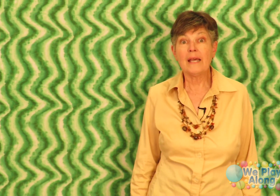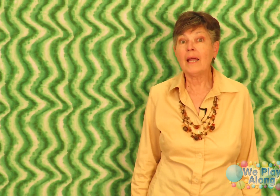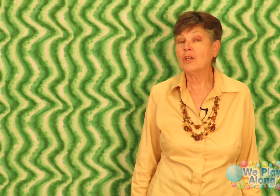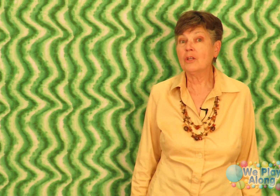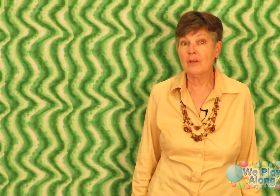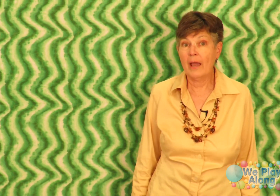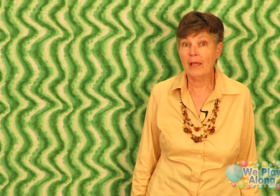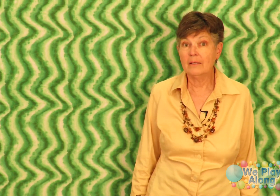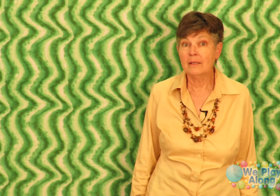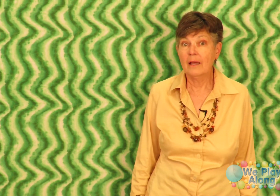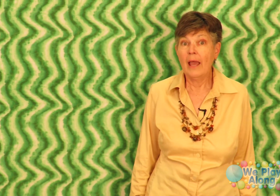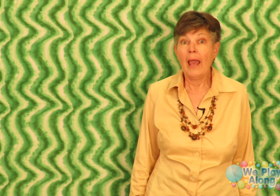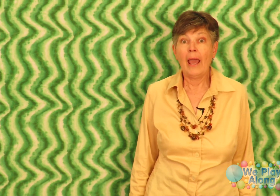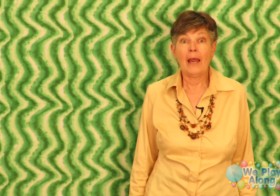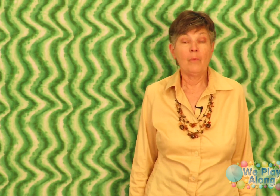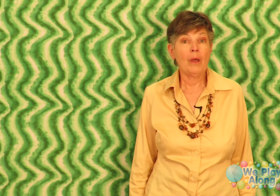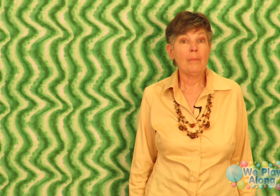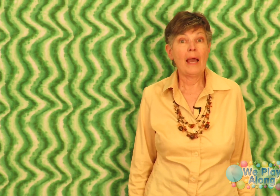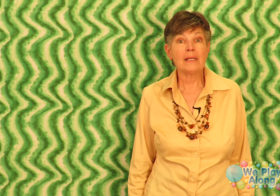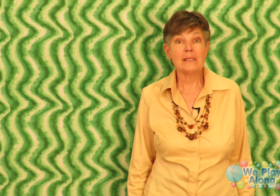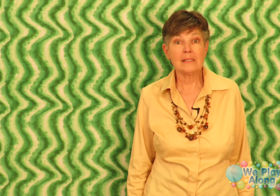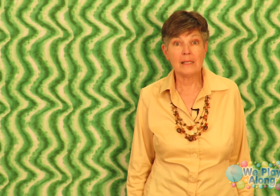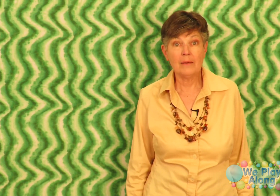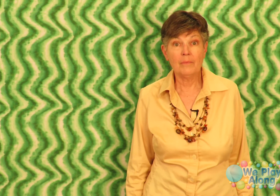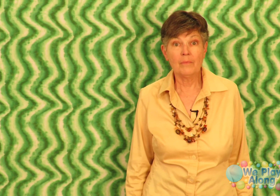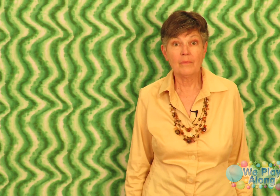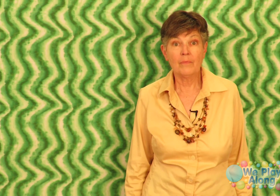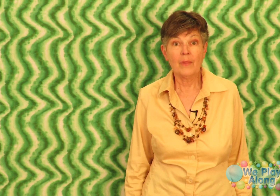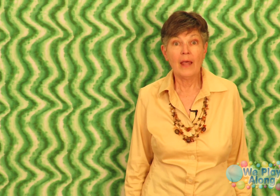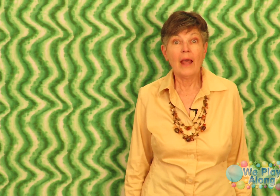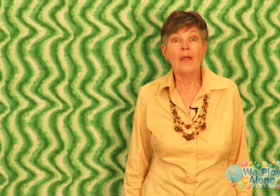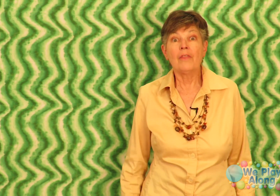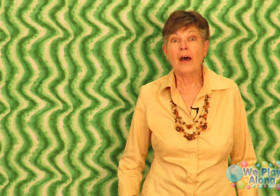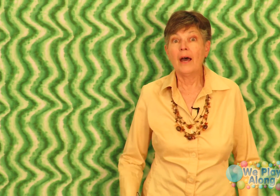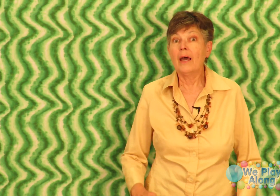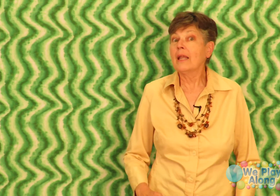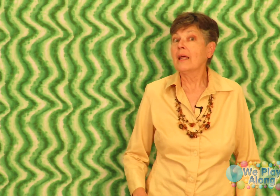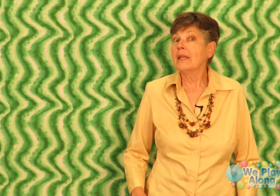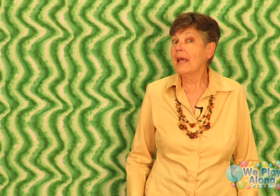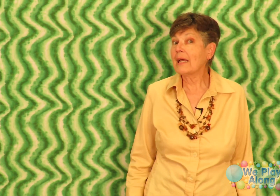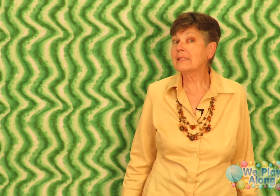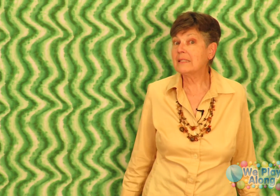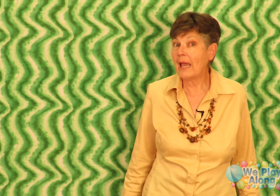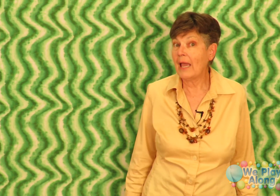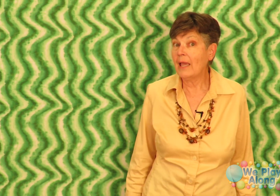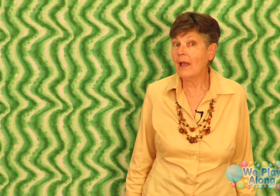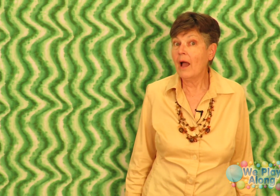said goodnight and I went back to sleep. The next day